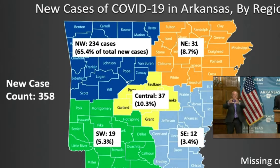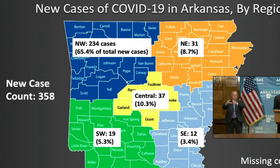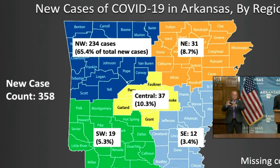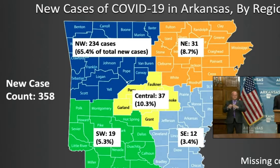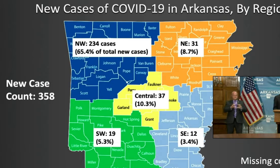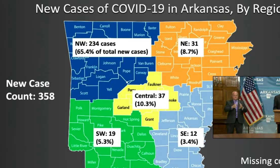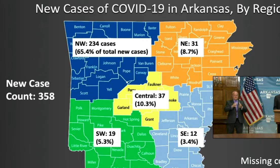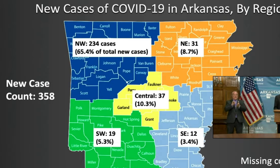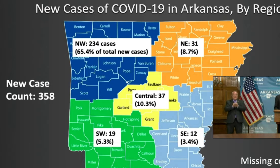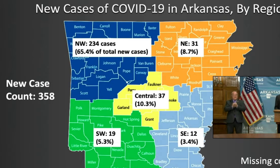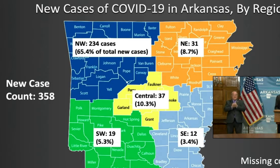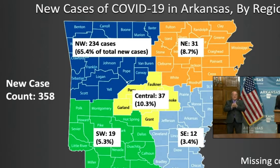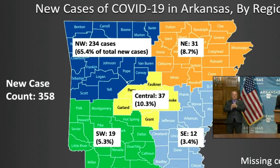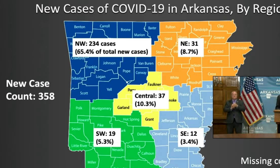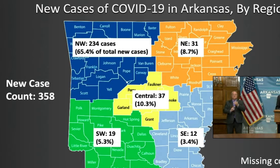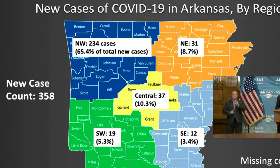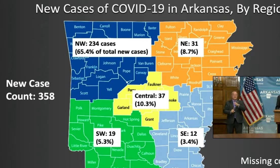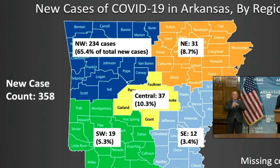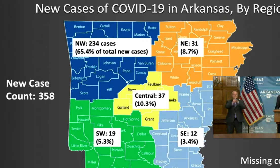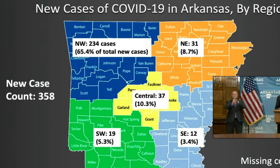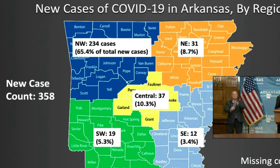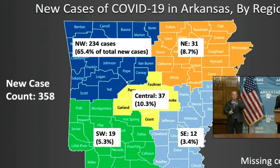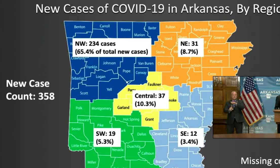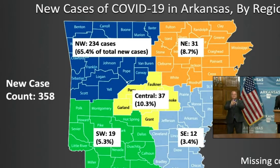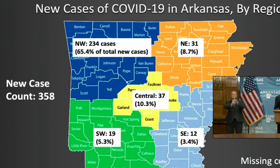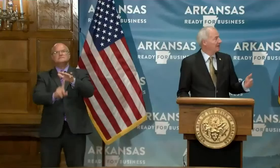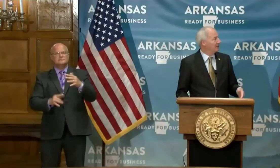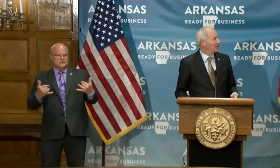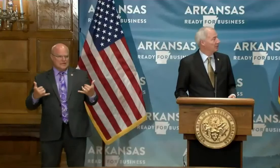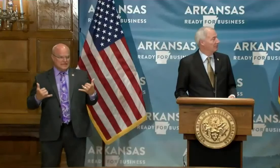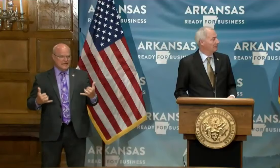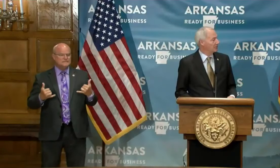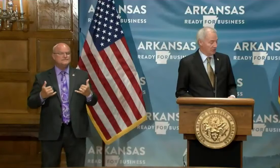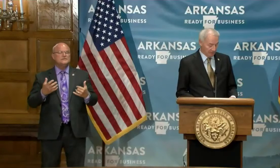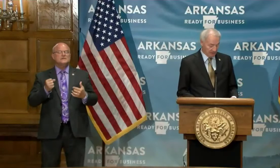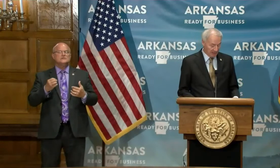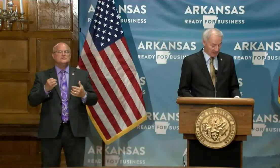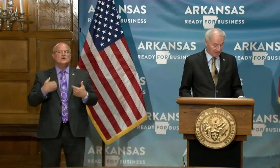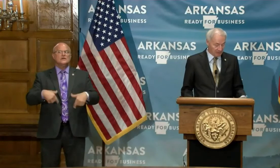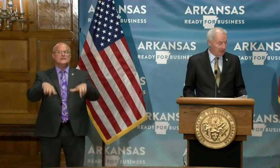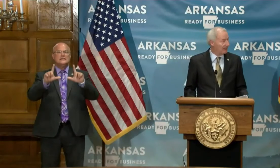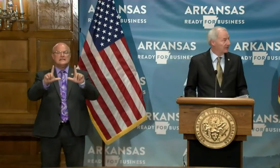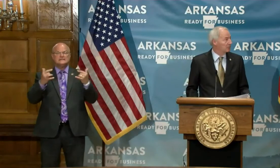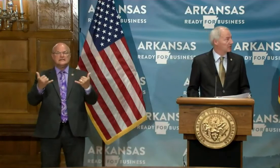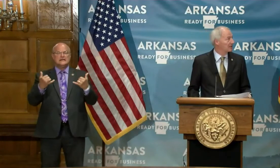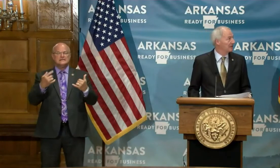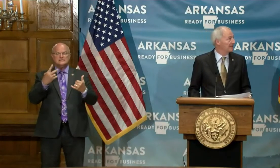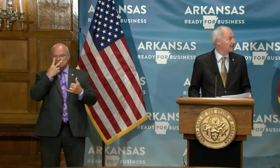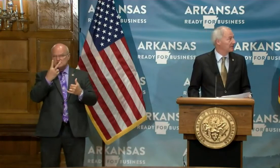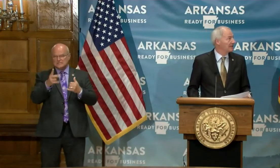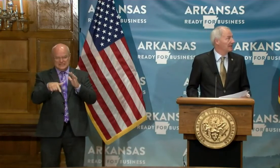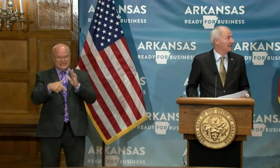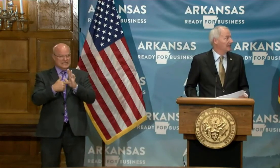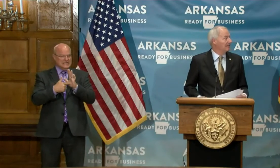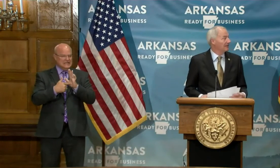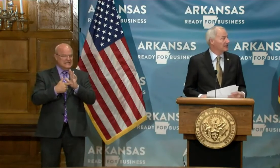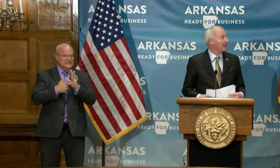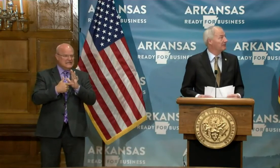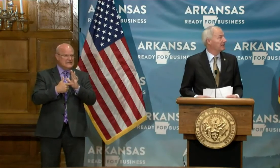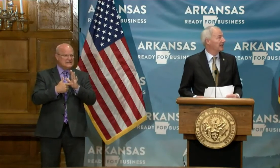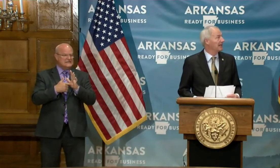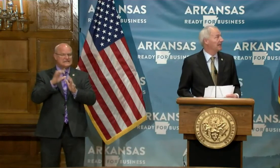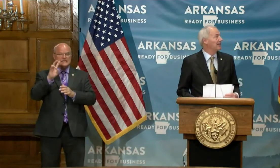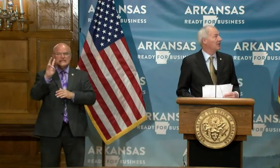Arkansas that are coming and going at different points. And then if you go to the next few slides, we'll see this,